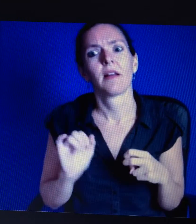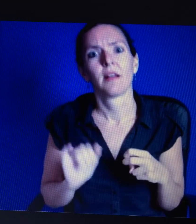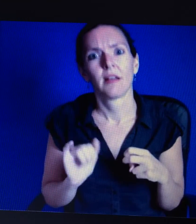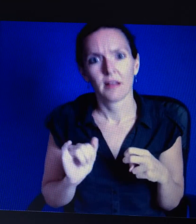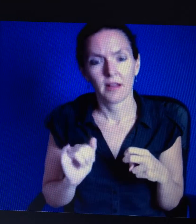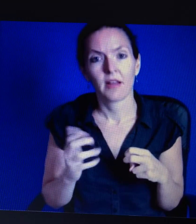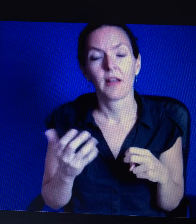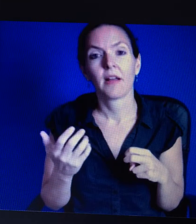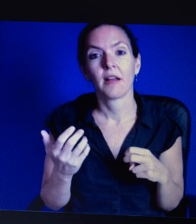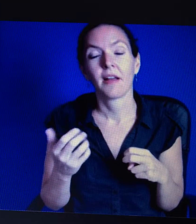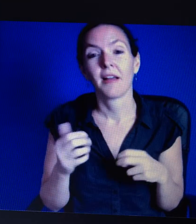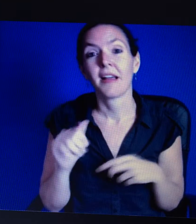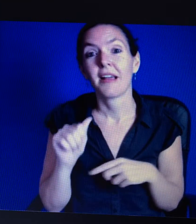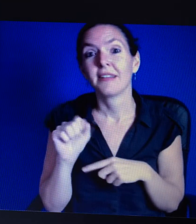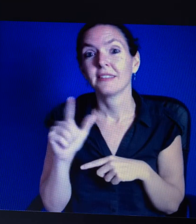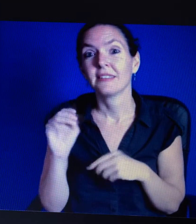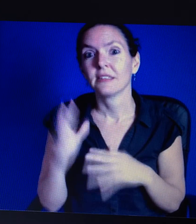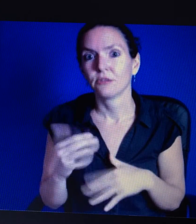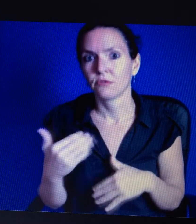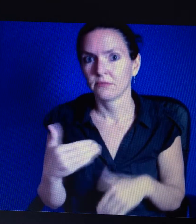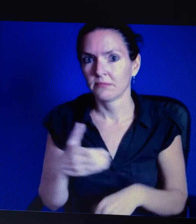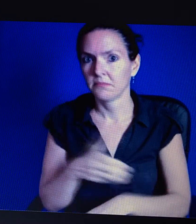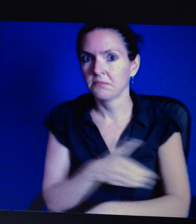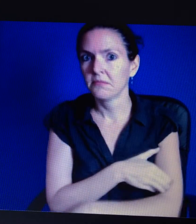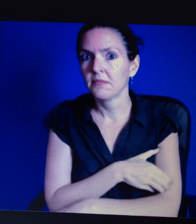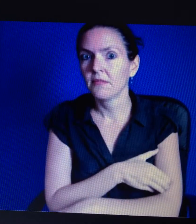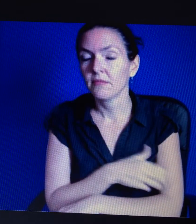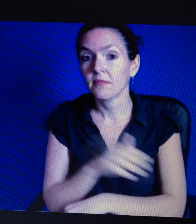Now, for example, like